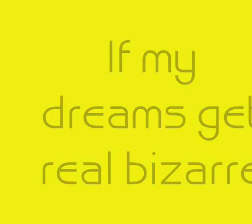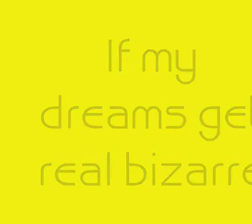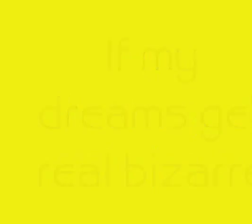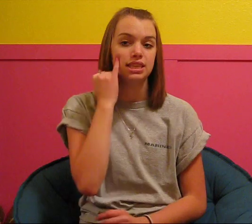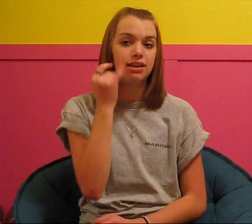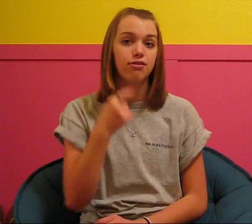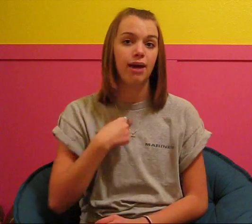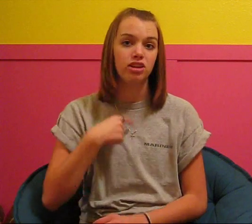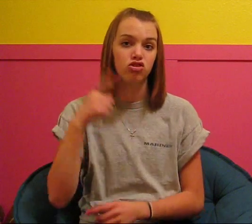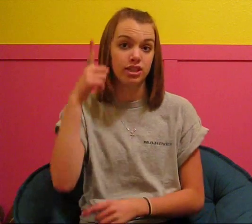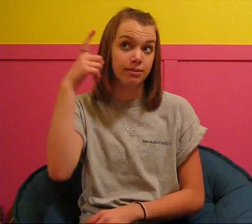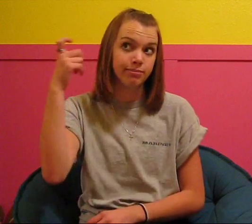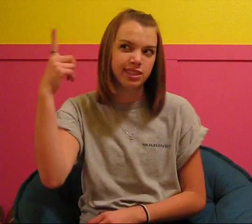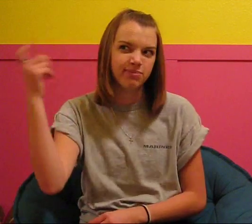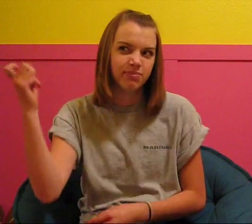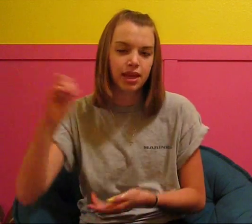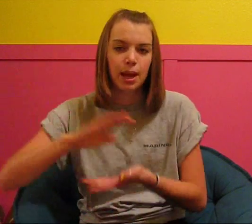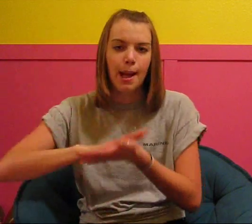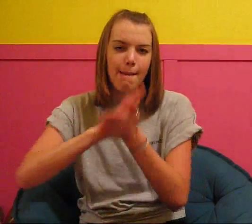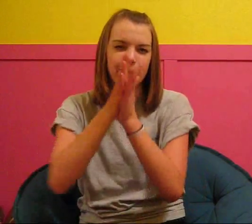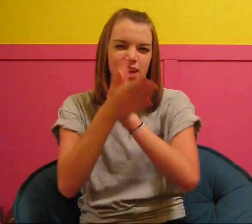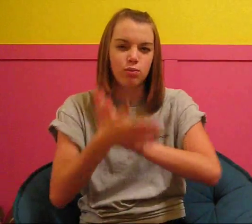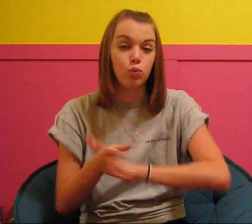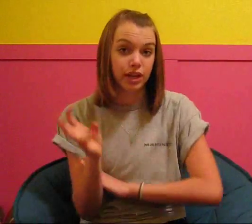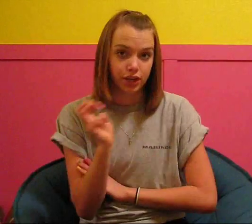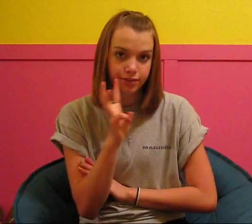If my dreams become weird.